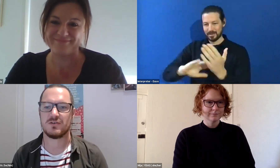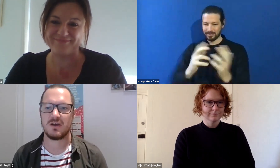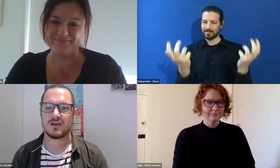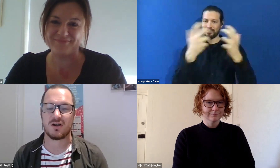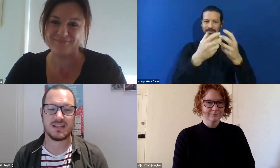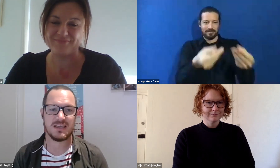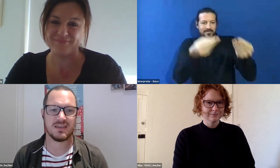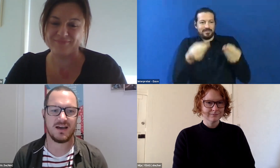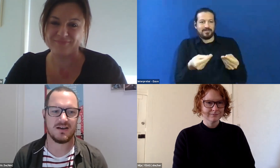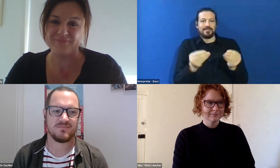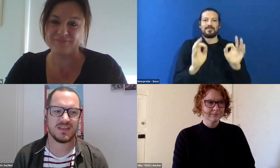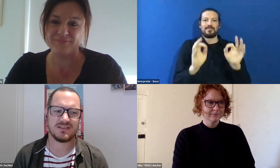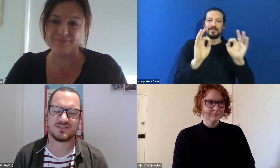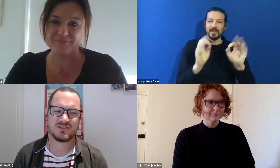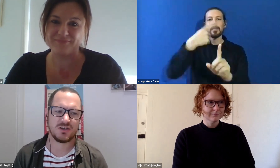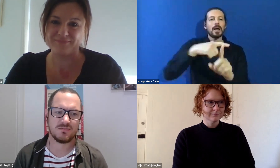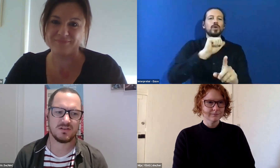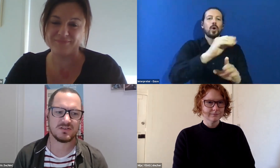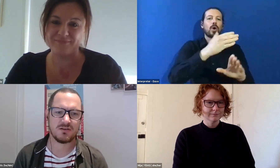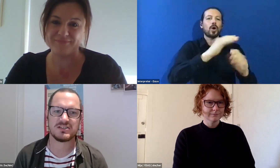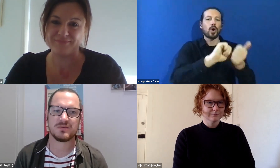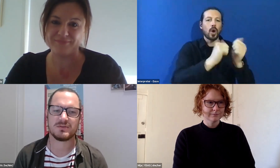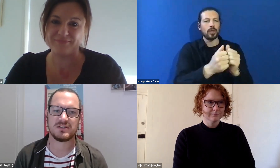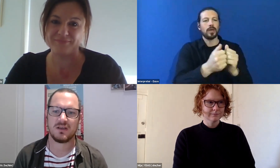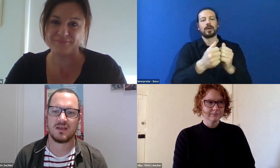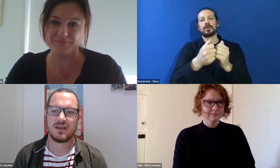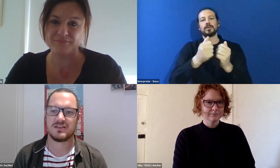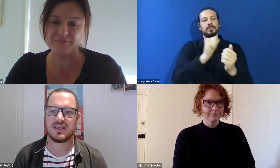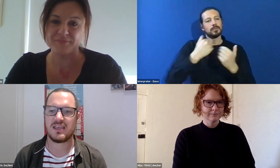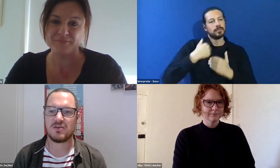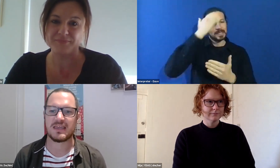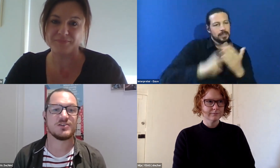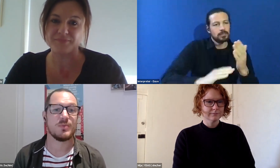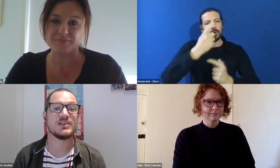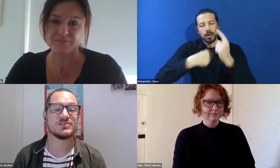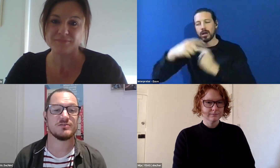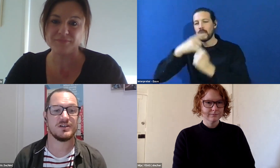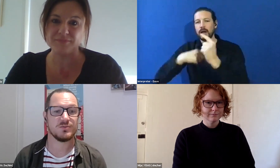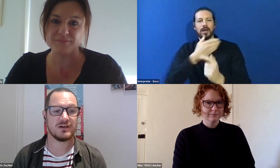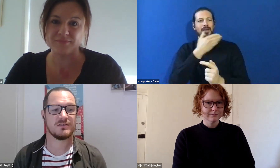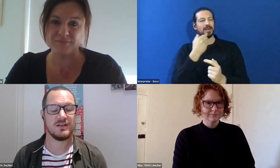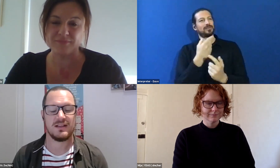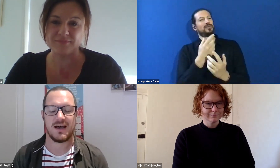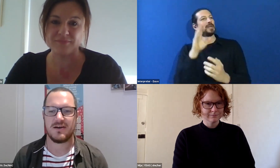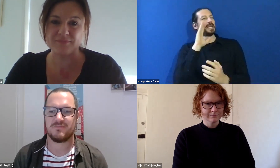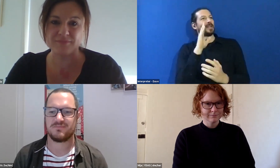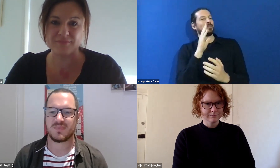those of your colleague, and it's just so nice to be able to hear you make it so personal as